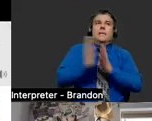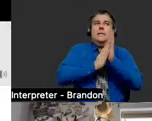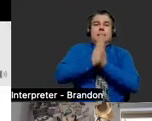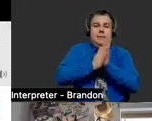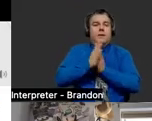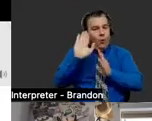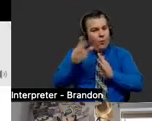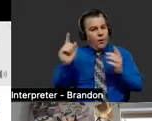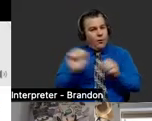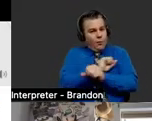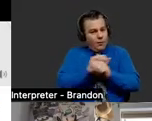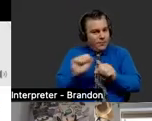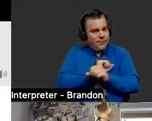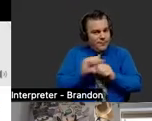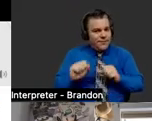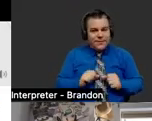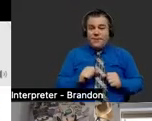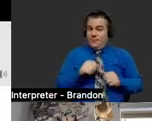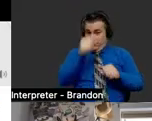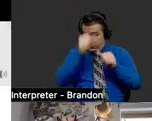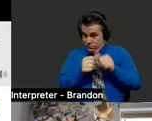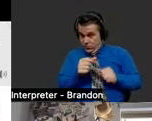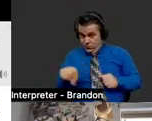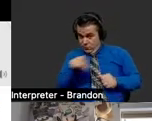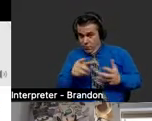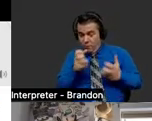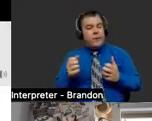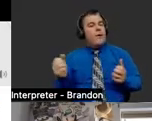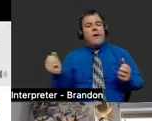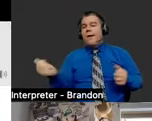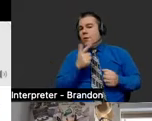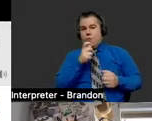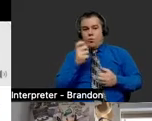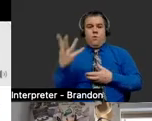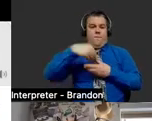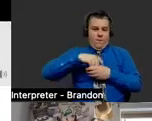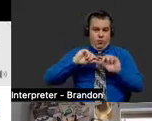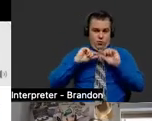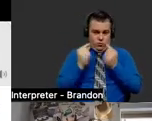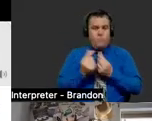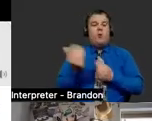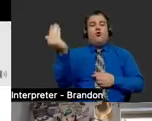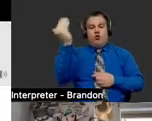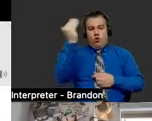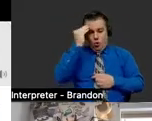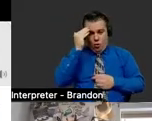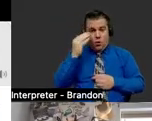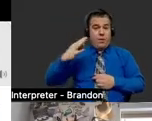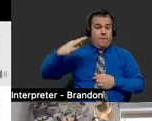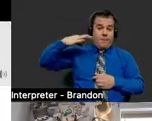And keep in mind, people, you want everyone who comes into that group to know the advantages of getting